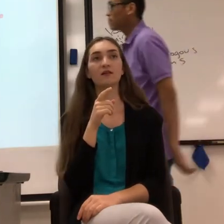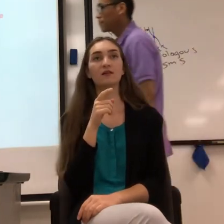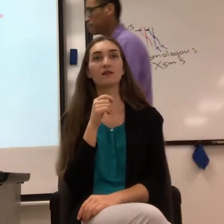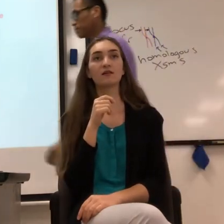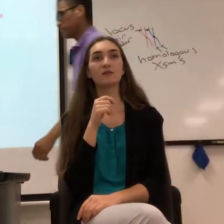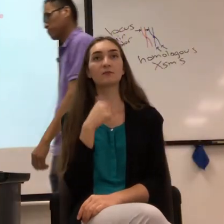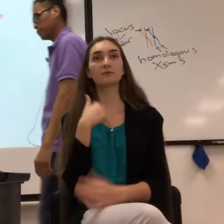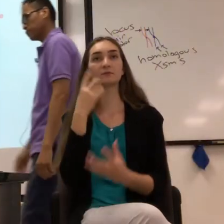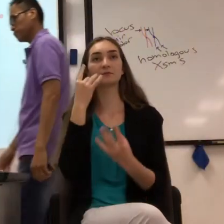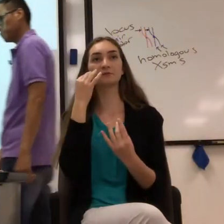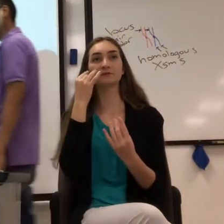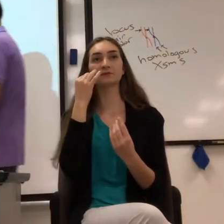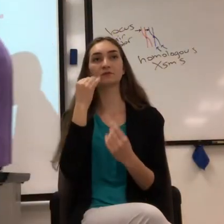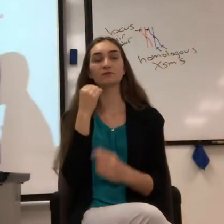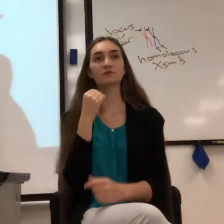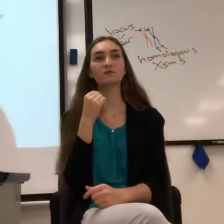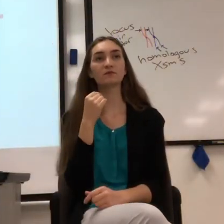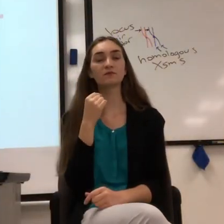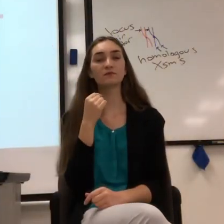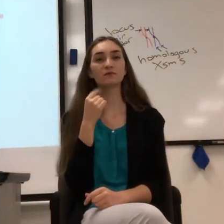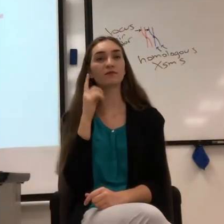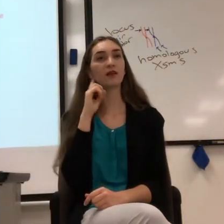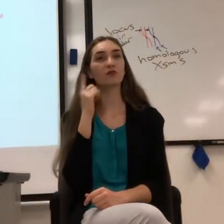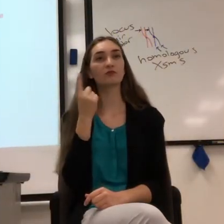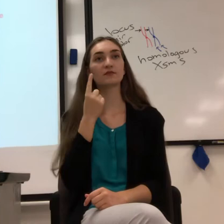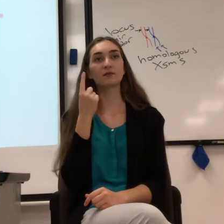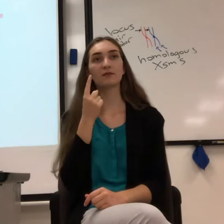I was thinking about are